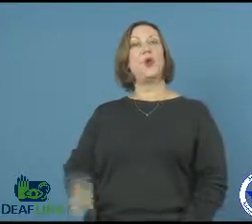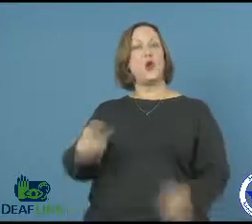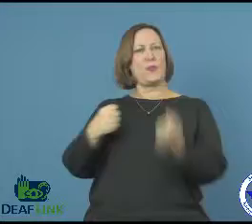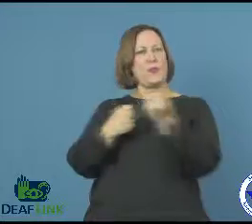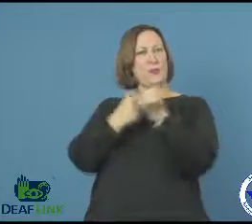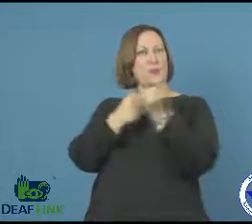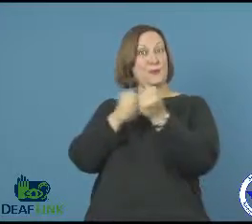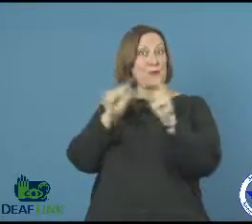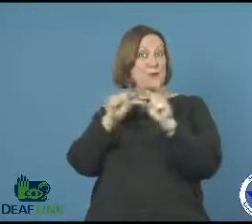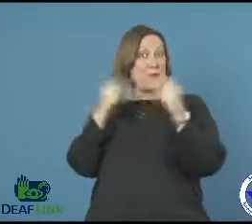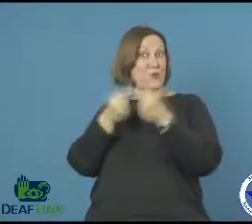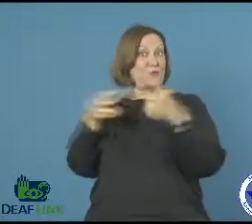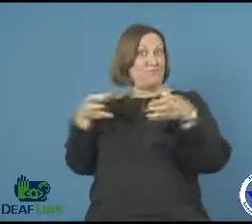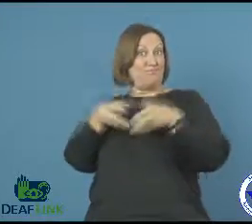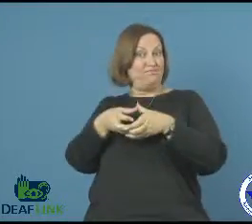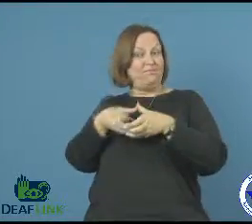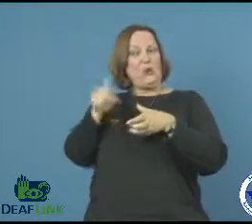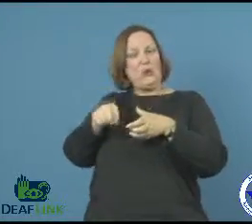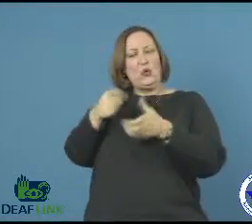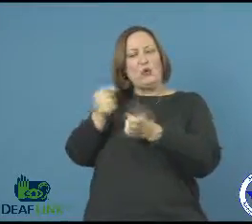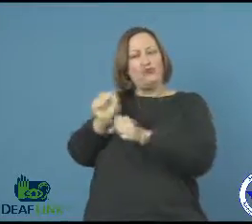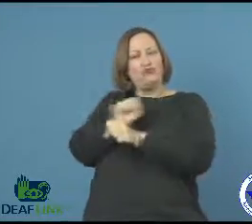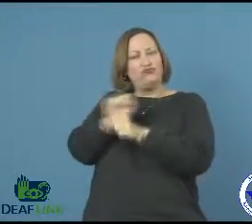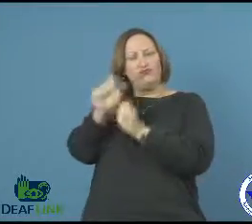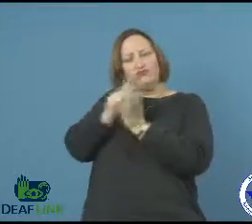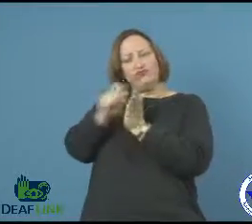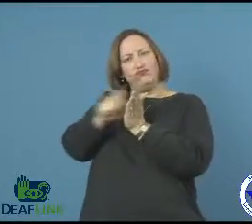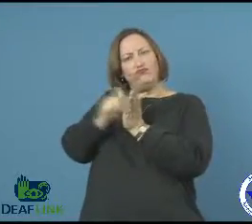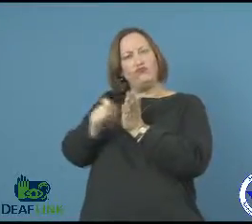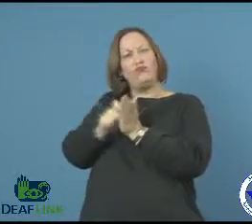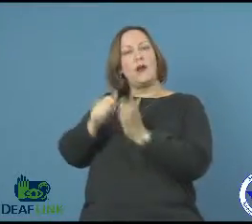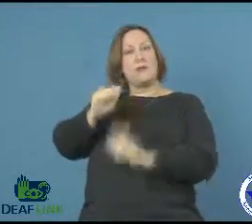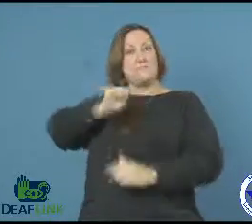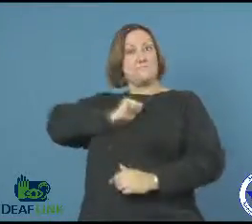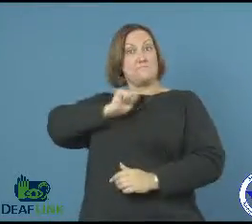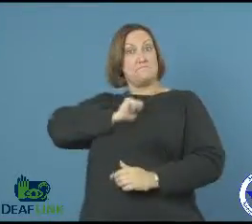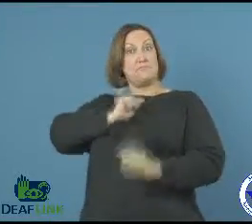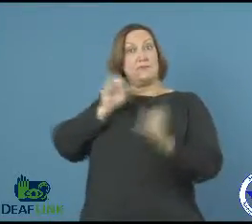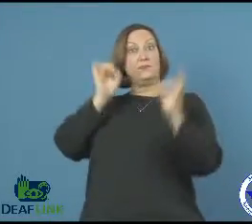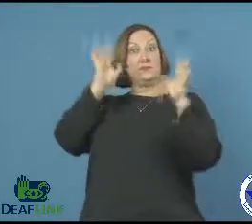Work with your support network to create a personal emergency plan.